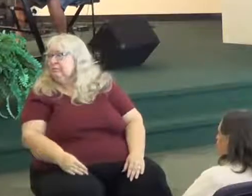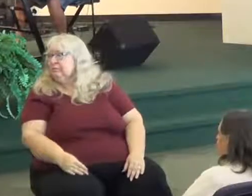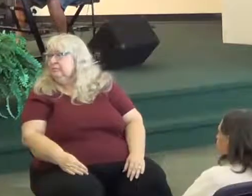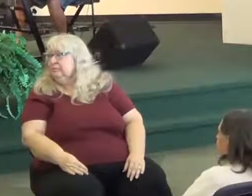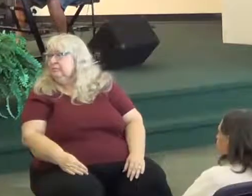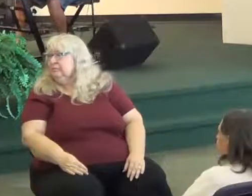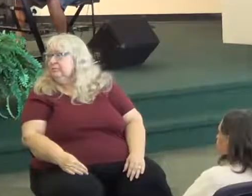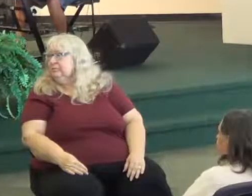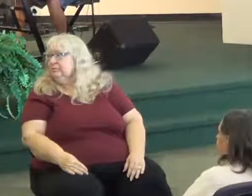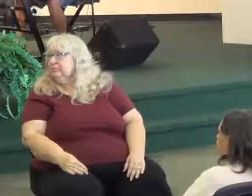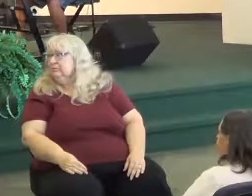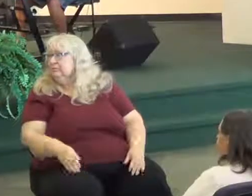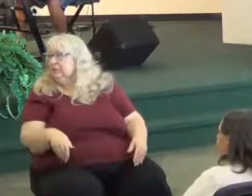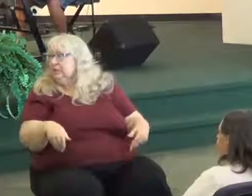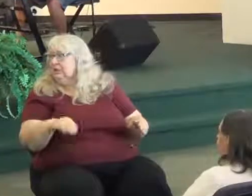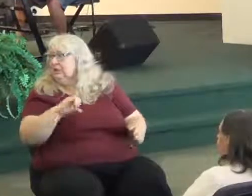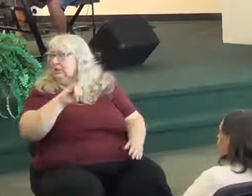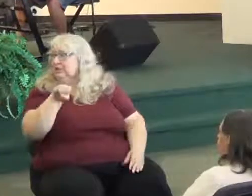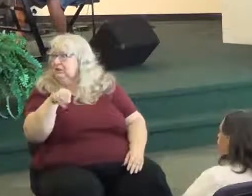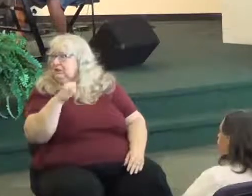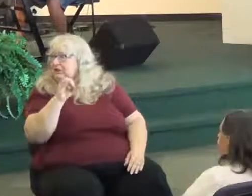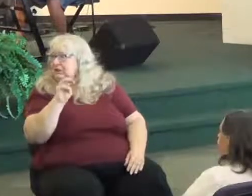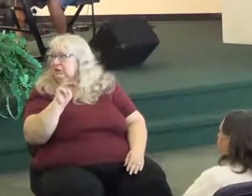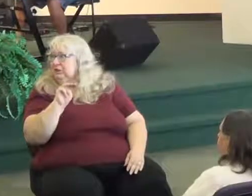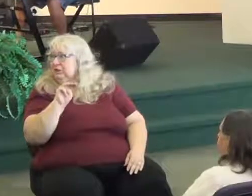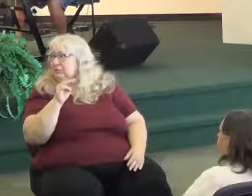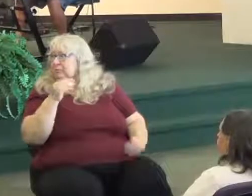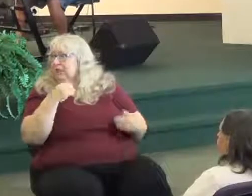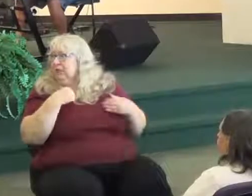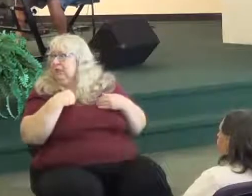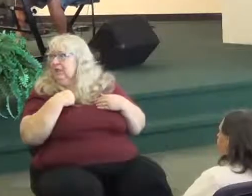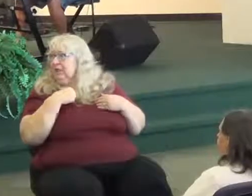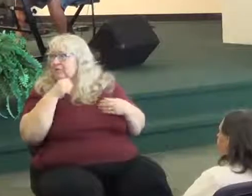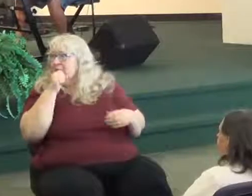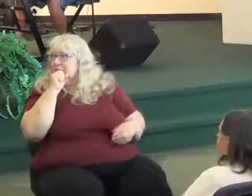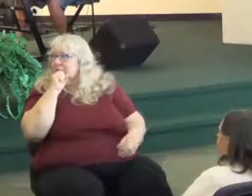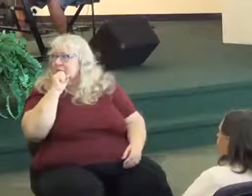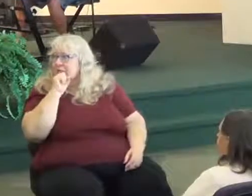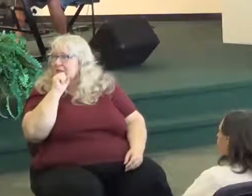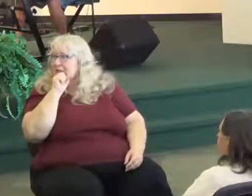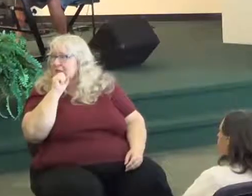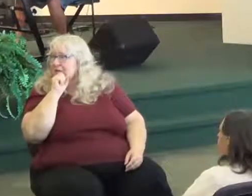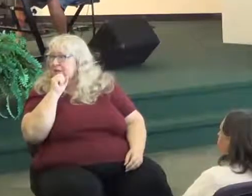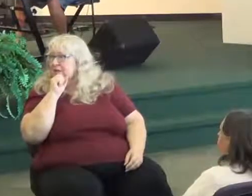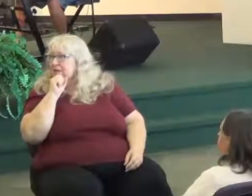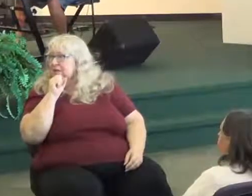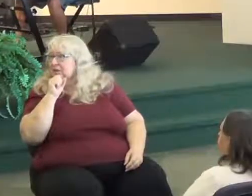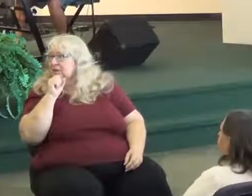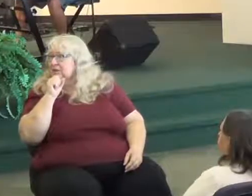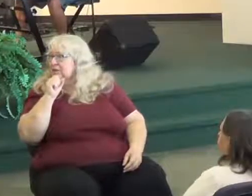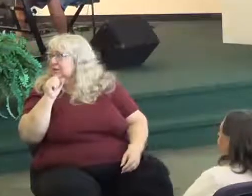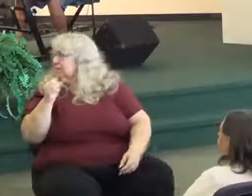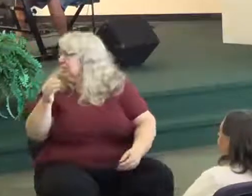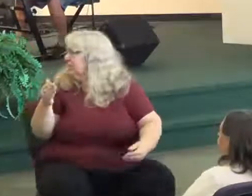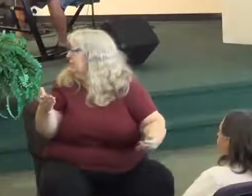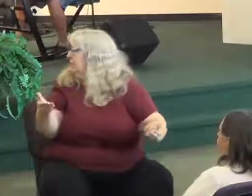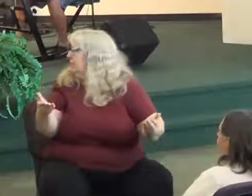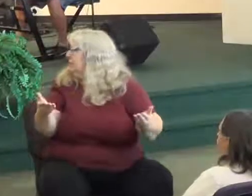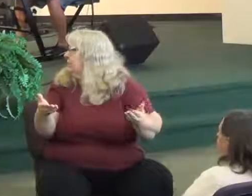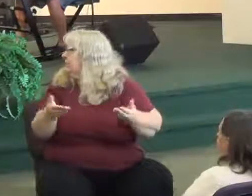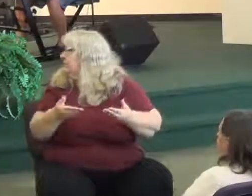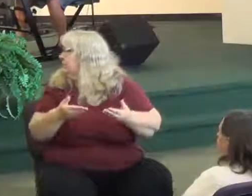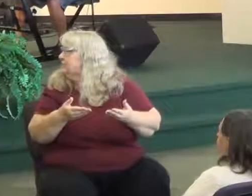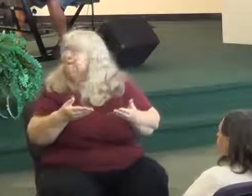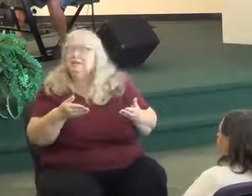I'm going to let Jim have the mic here, and he can introduce this precious old gal and share a little bit of whatever is on